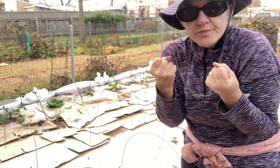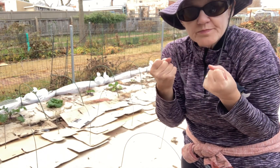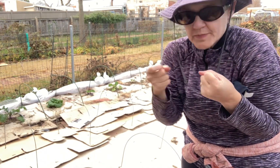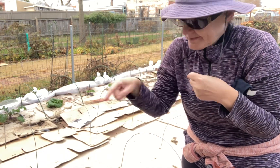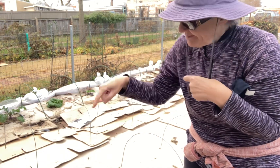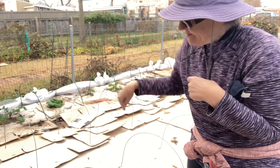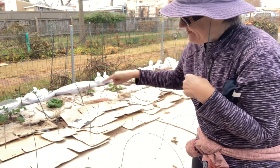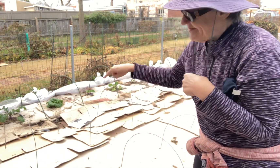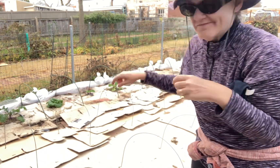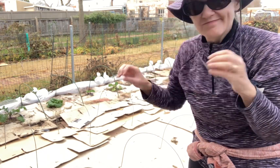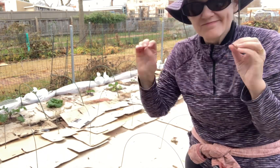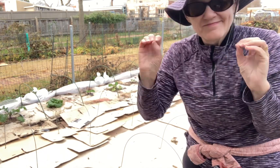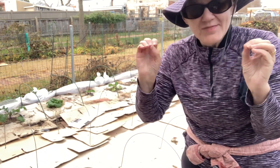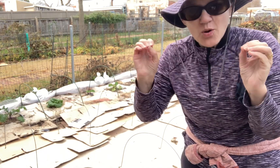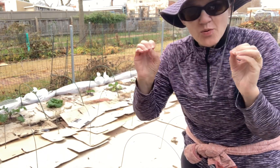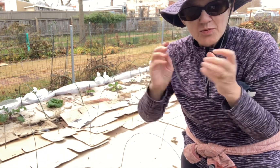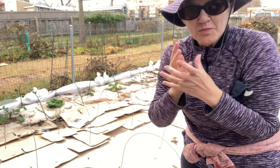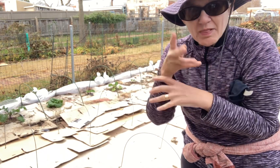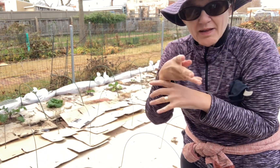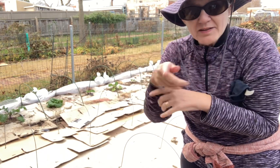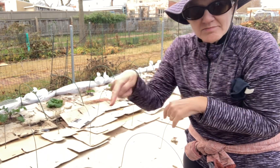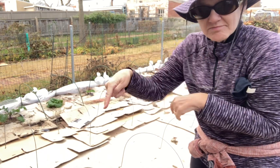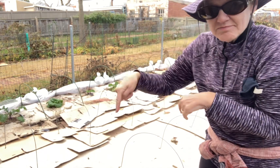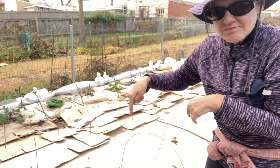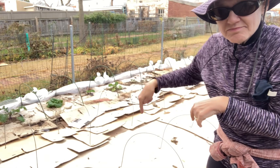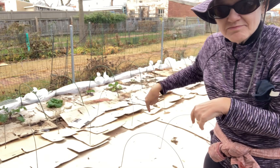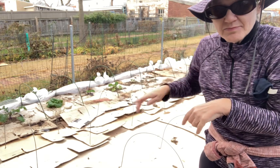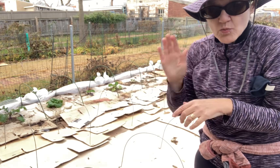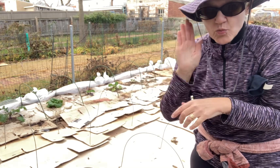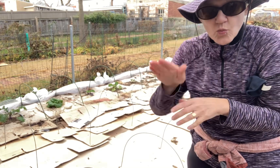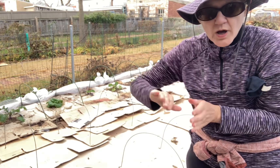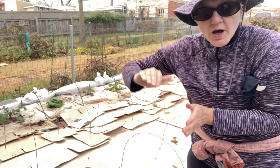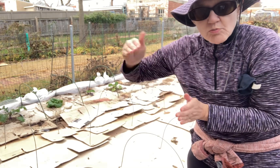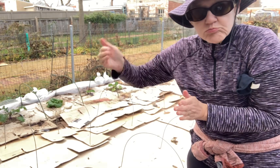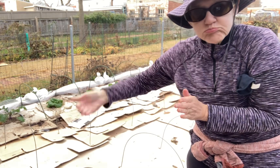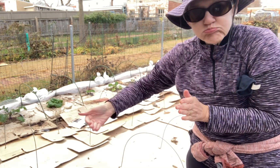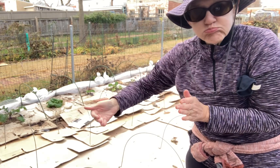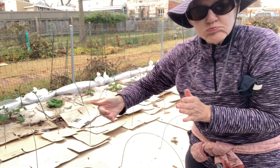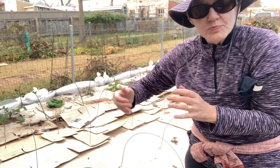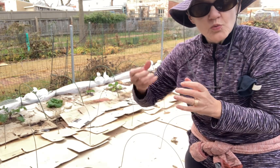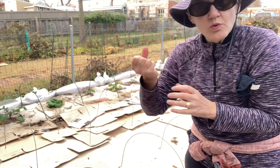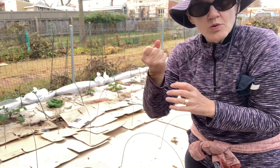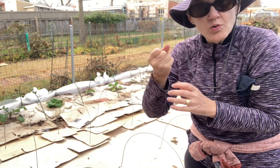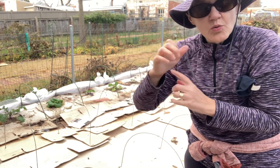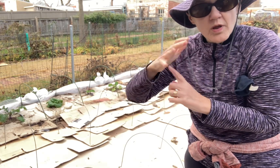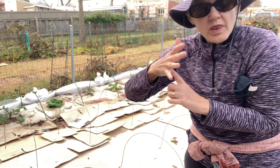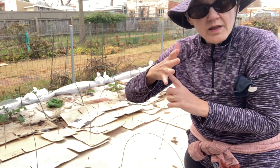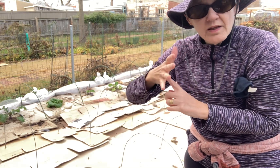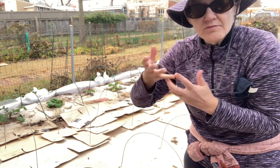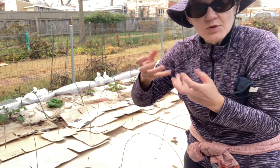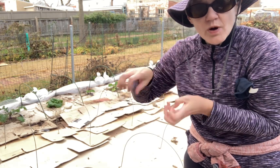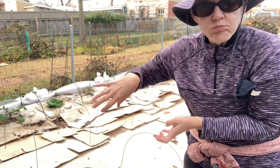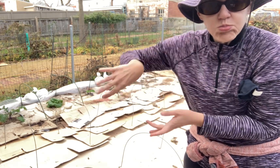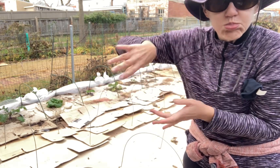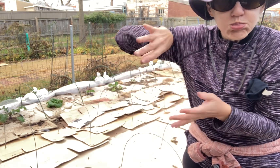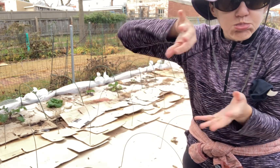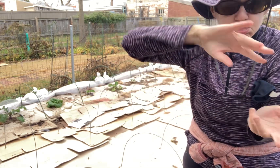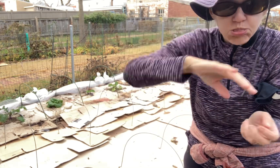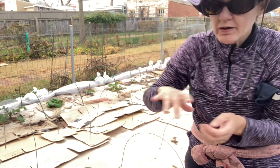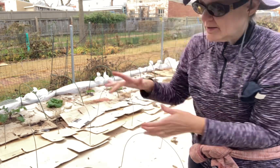to protect these veggies from the cold. These areas that don't have any plants, we're still going to cover with netting to